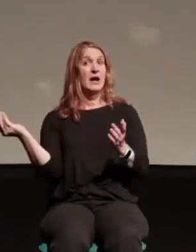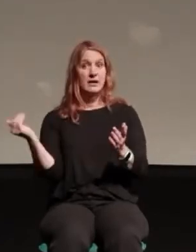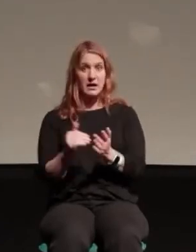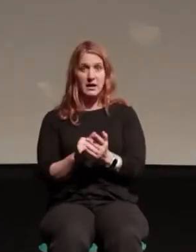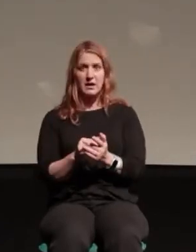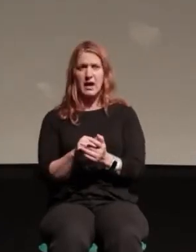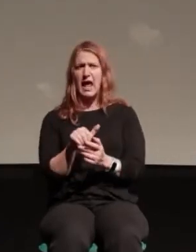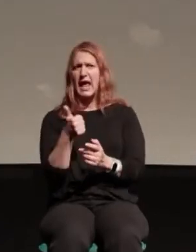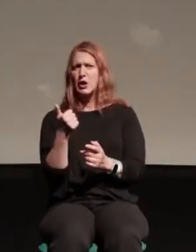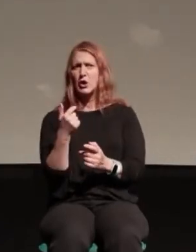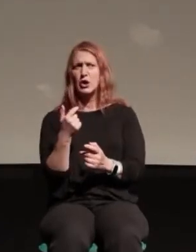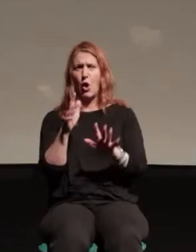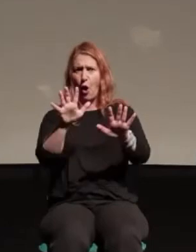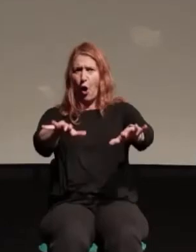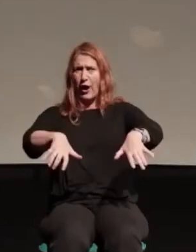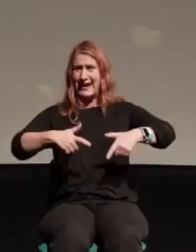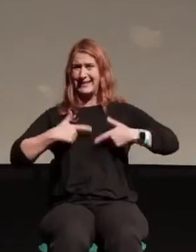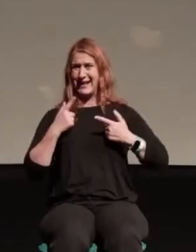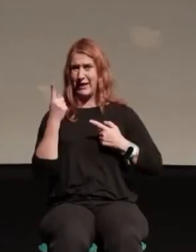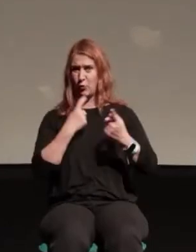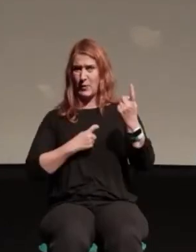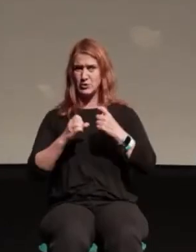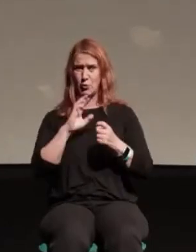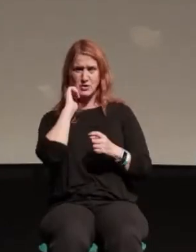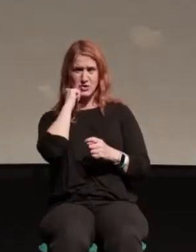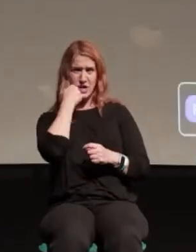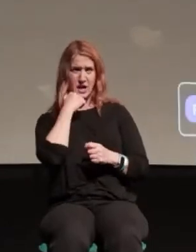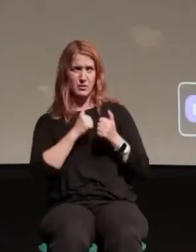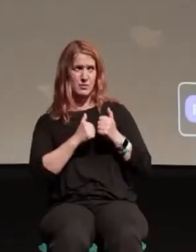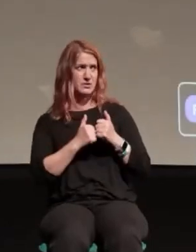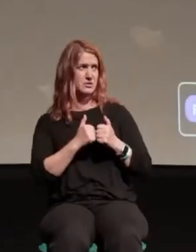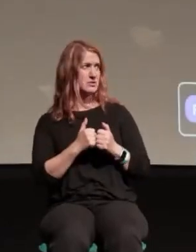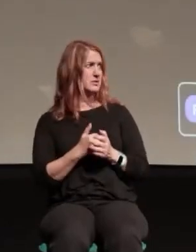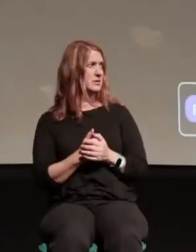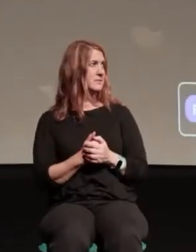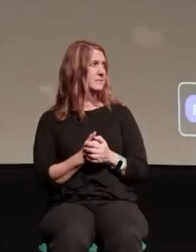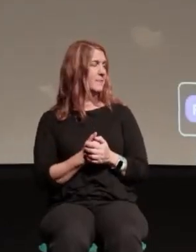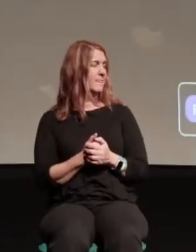are there any questions in the audience? Are you just very shy today?